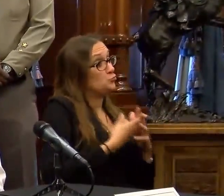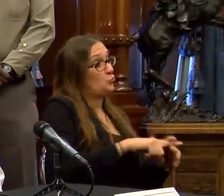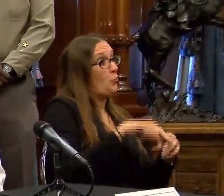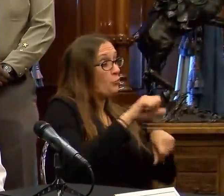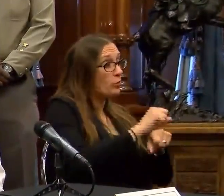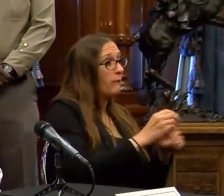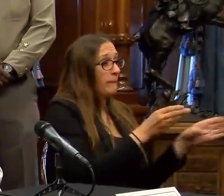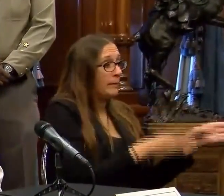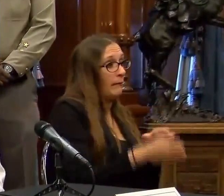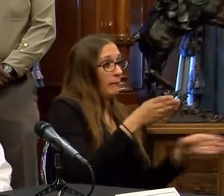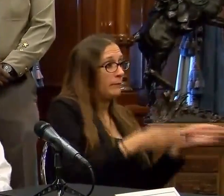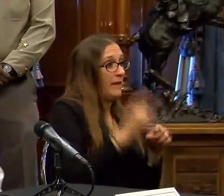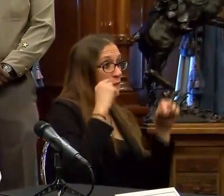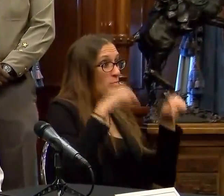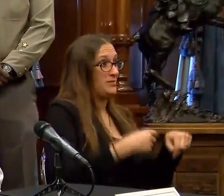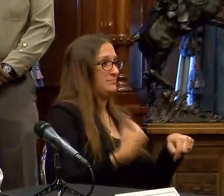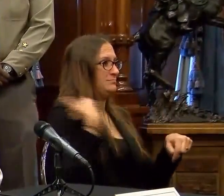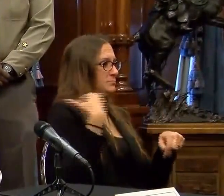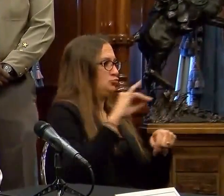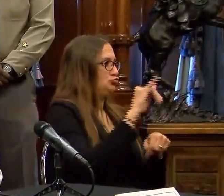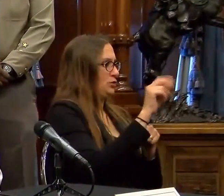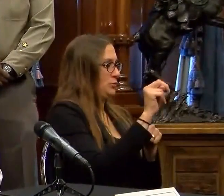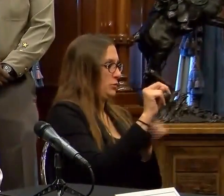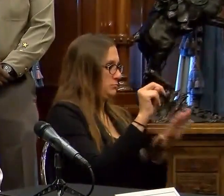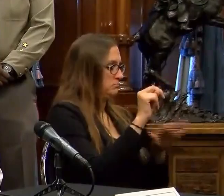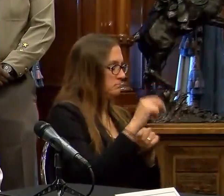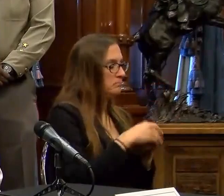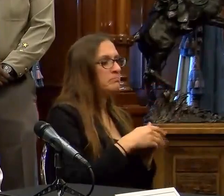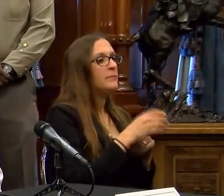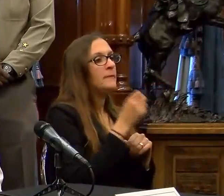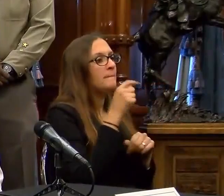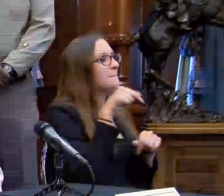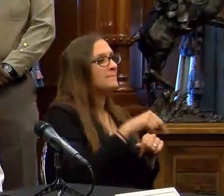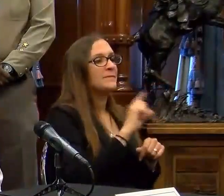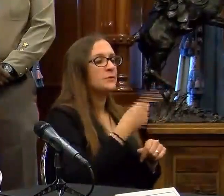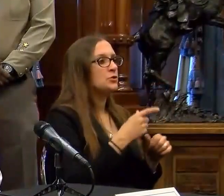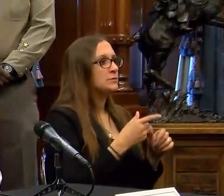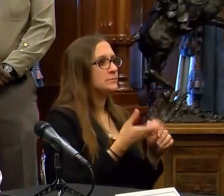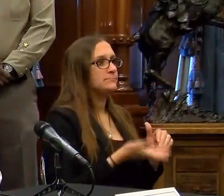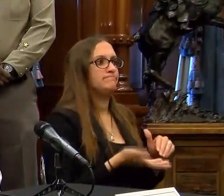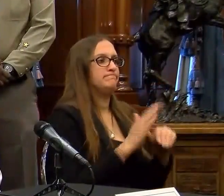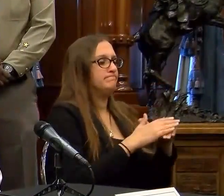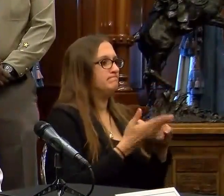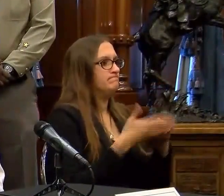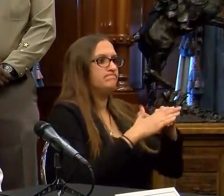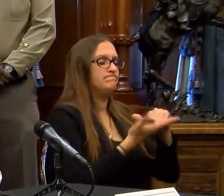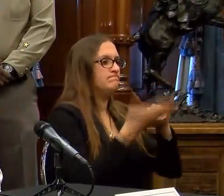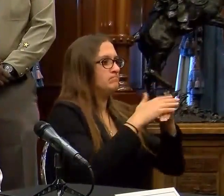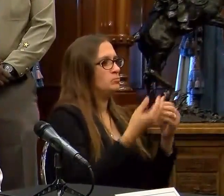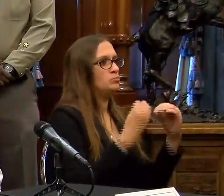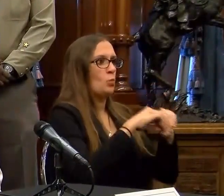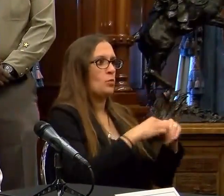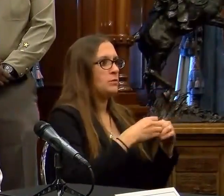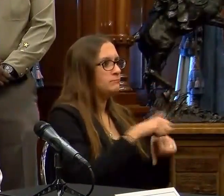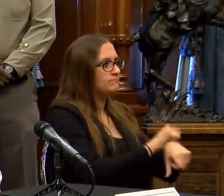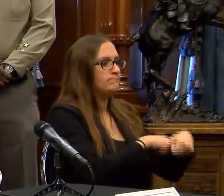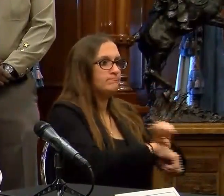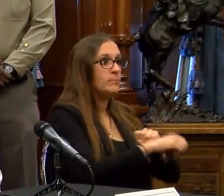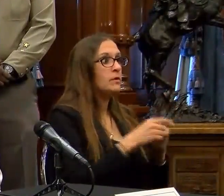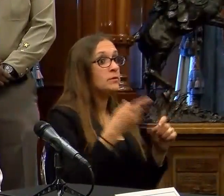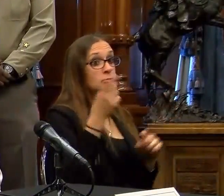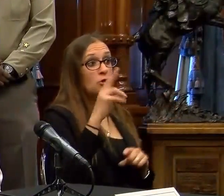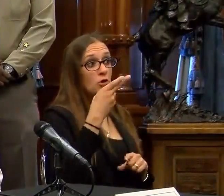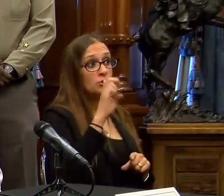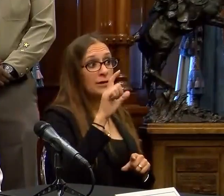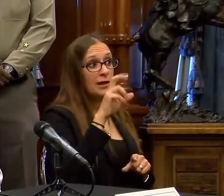and planning for this back in January. And this is just a constant step-up operation process where Dr. Hellerstedt